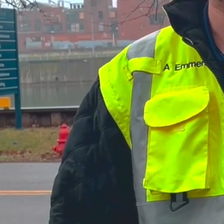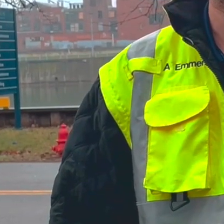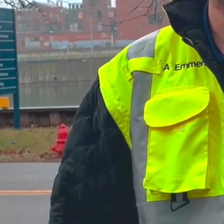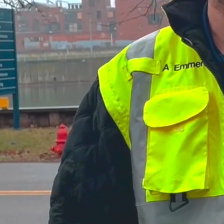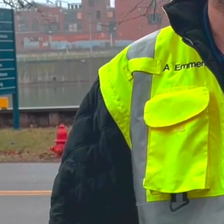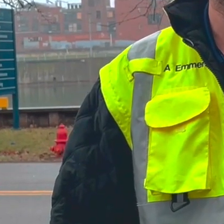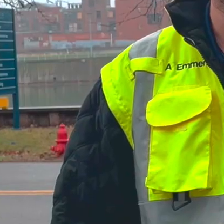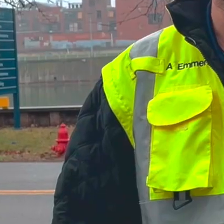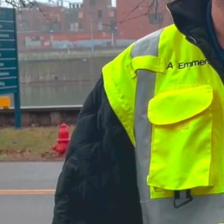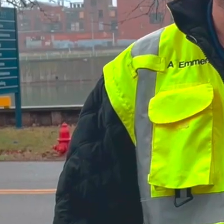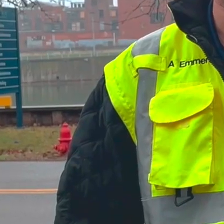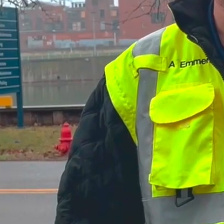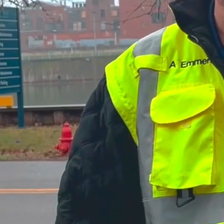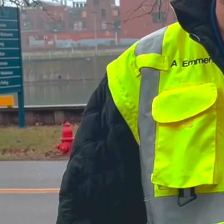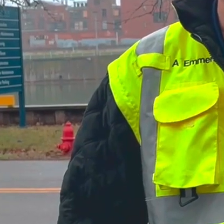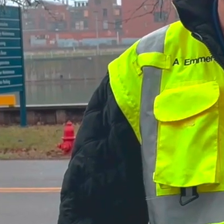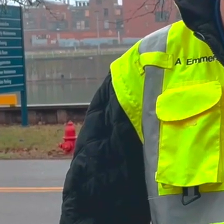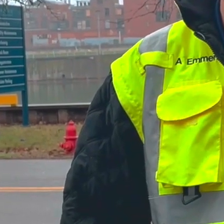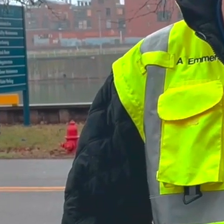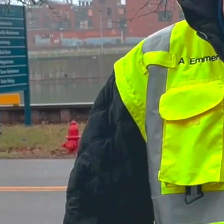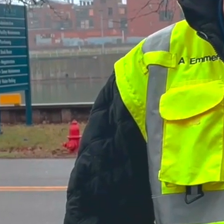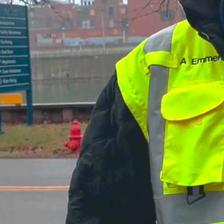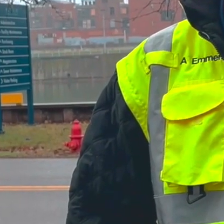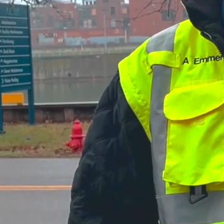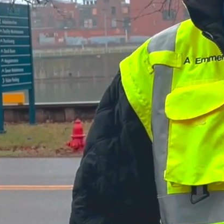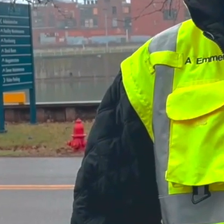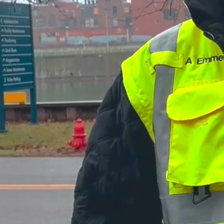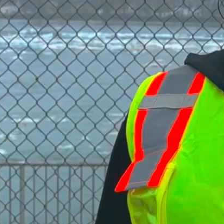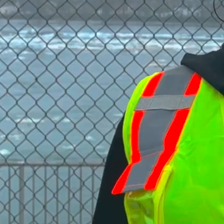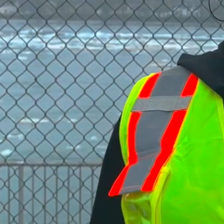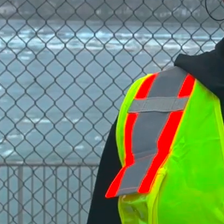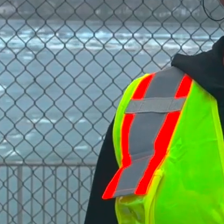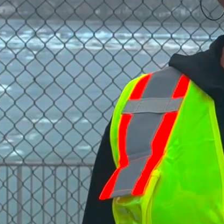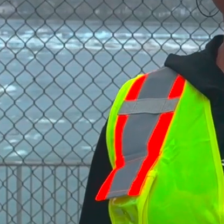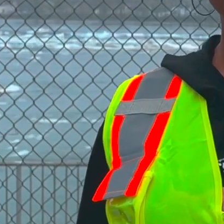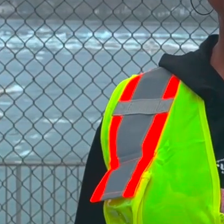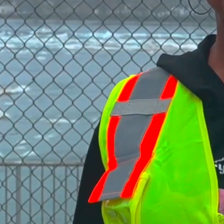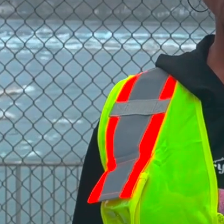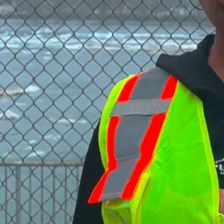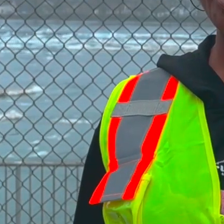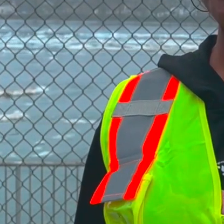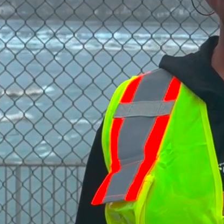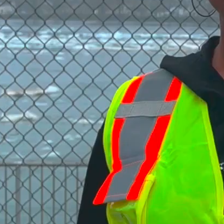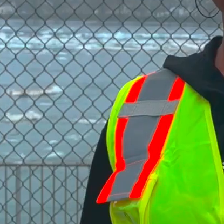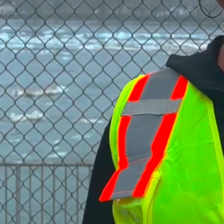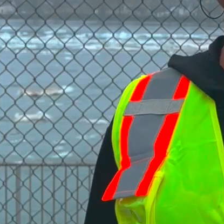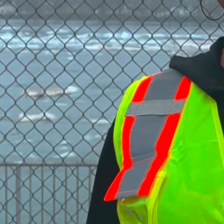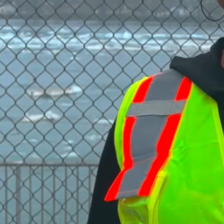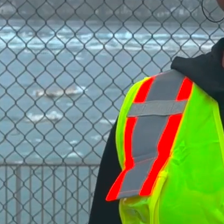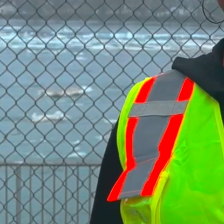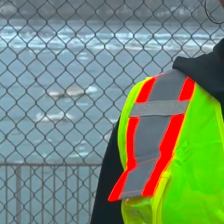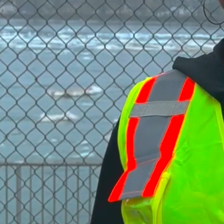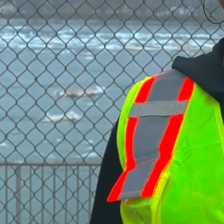not warranted as to completeness or accuracy and are subject to change without notice. The views, policies, programs, and